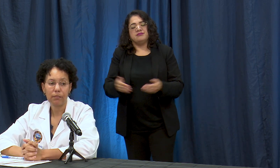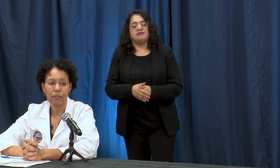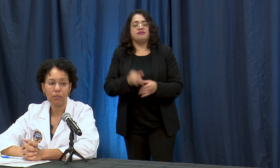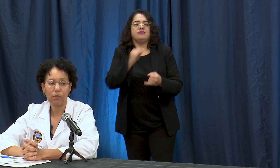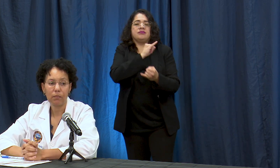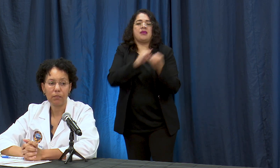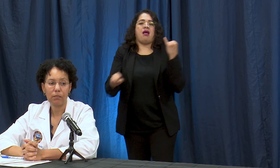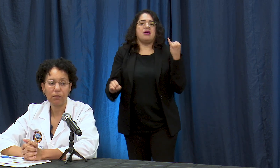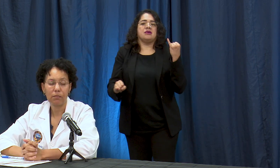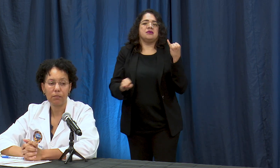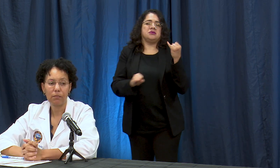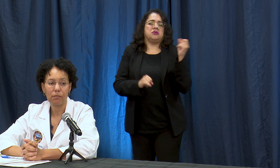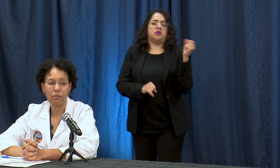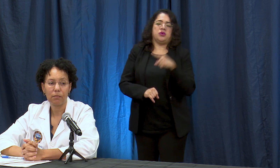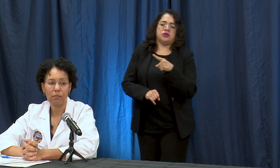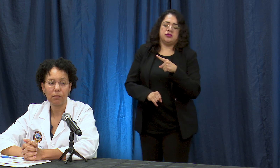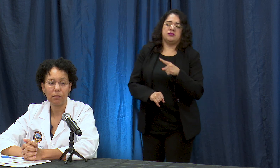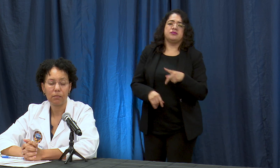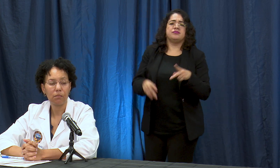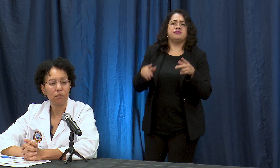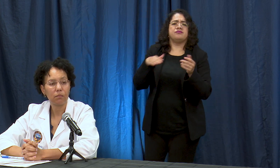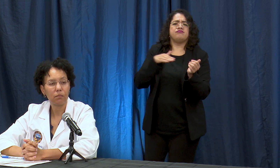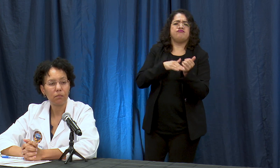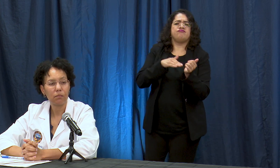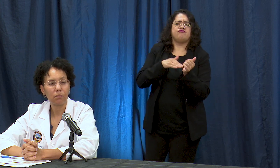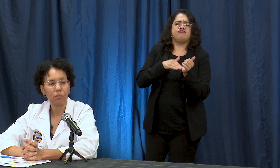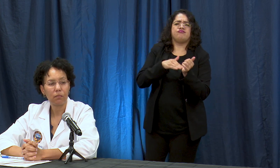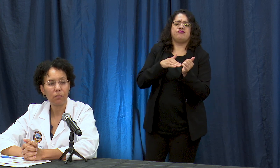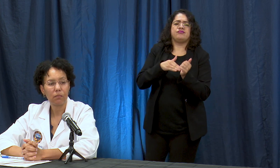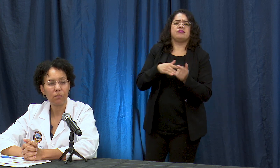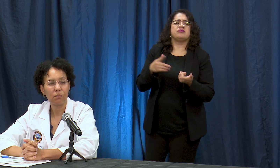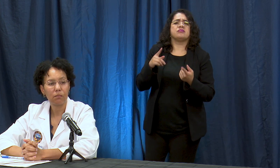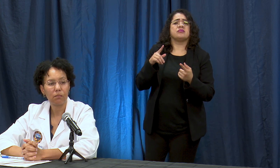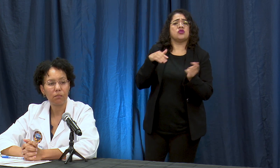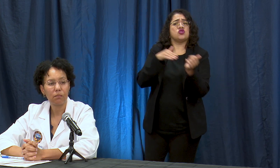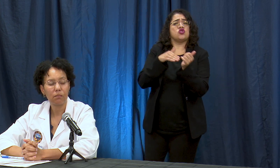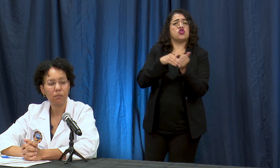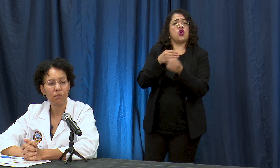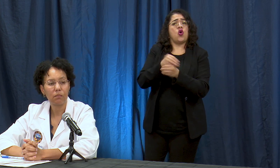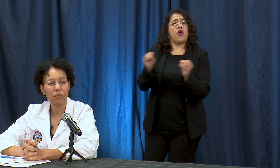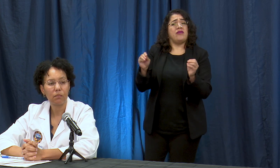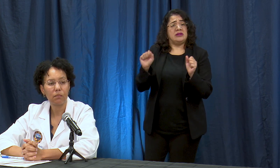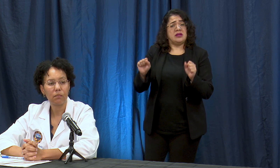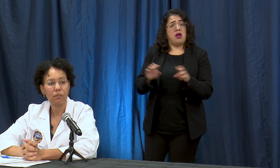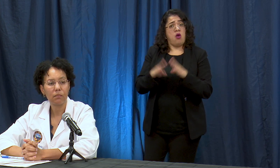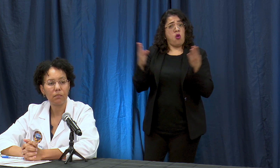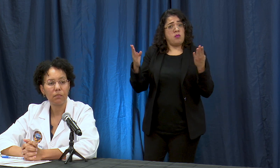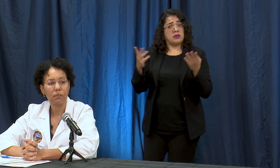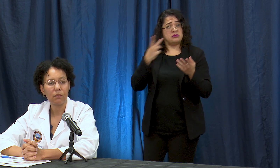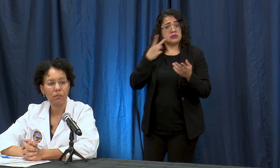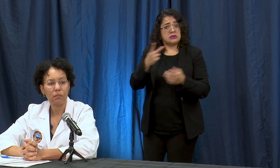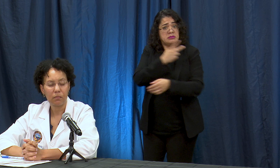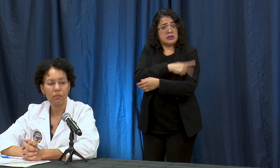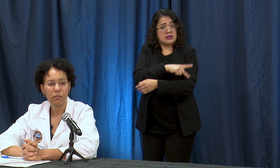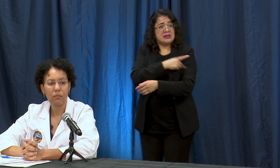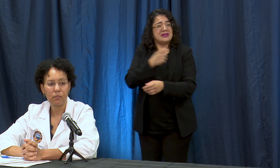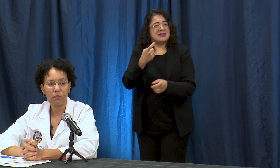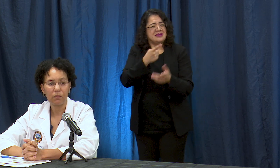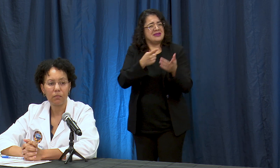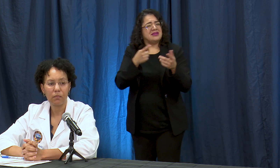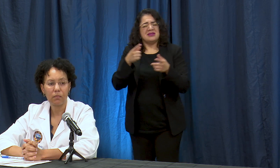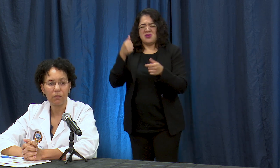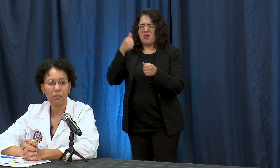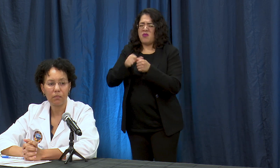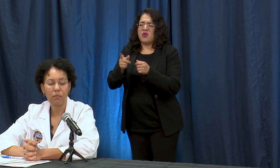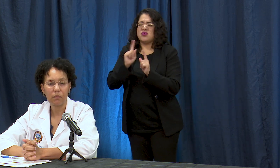question relative to physicians is really more along the lines of when are doctors' offices going to start opening up to see patients? We talked about that last time you